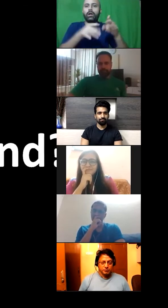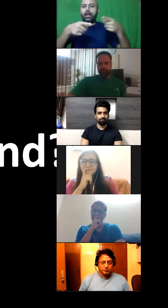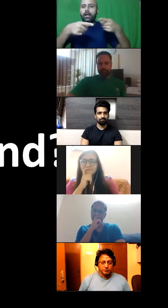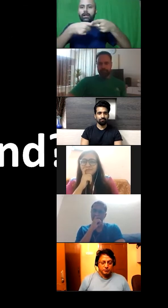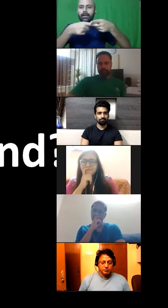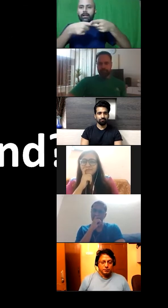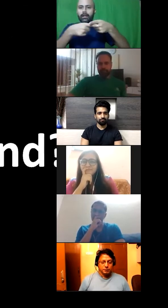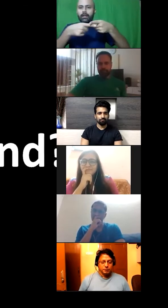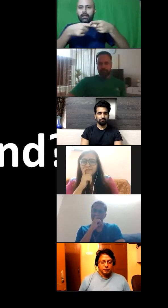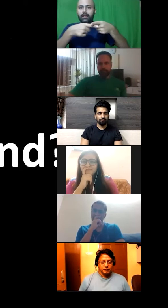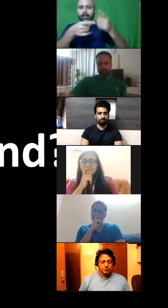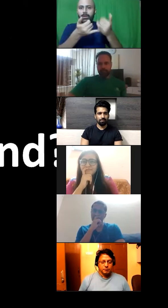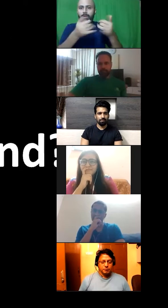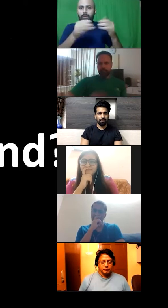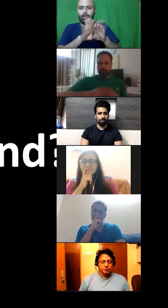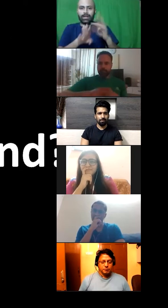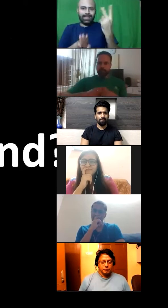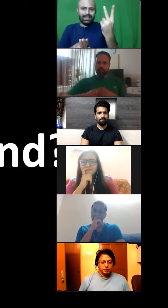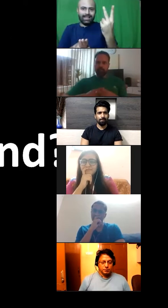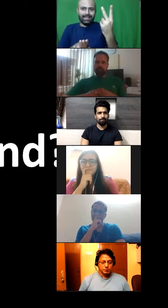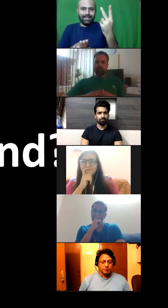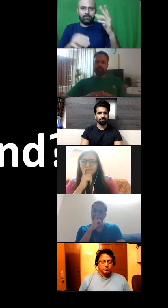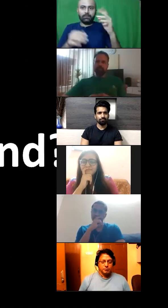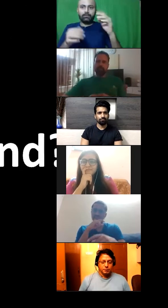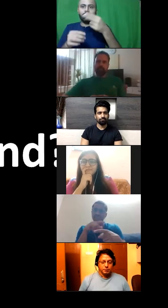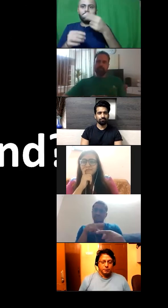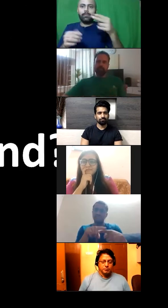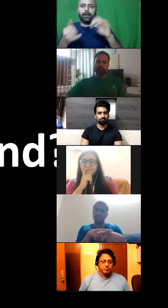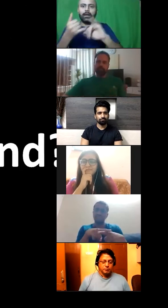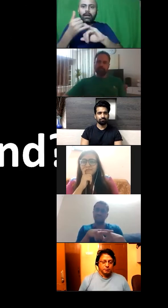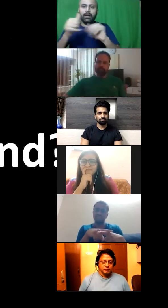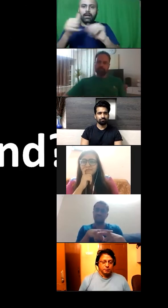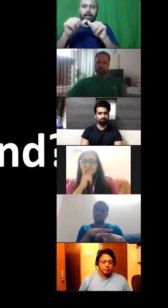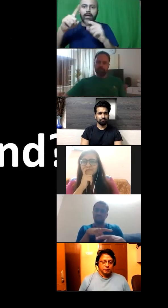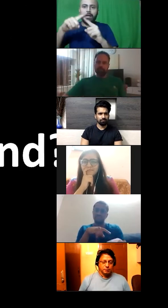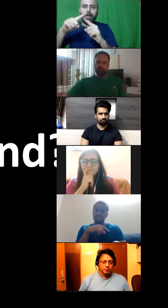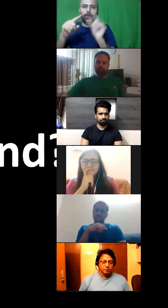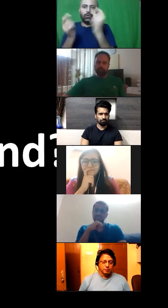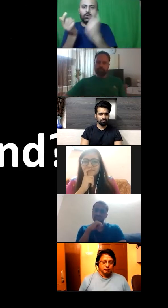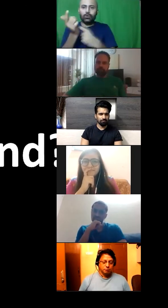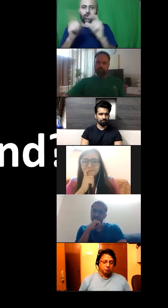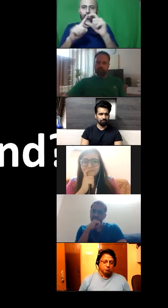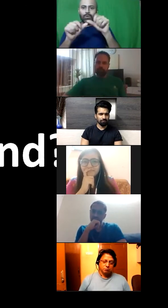So Saturday, this is the sign for Saturday, and for Sunday.